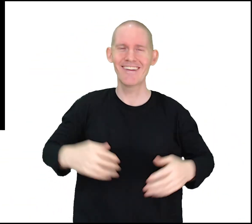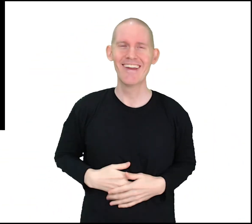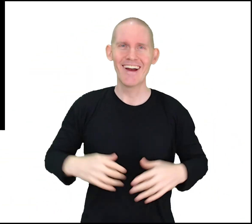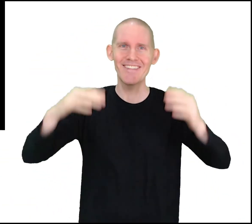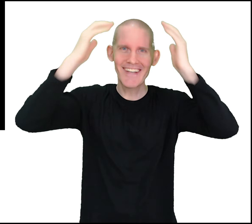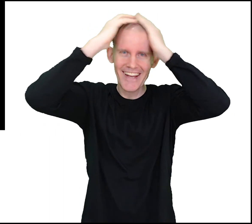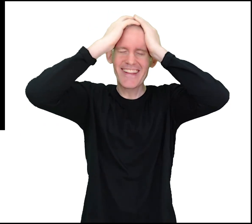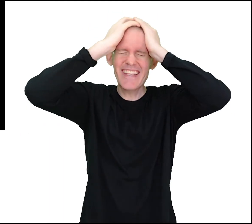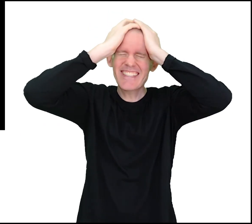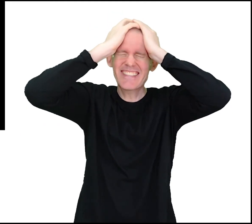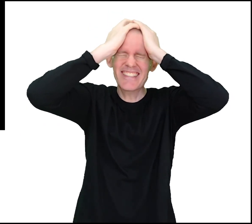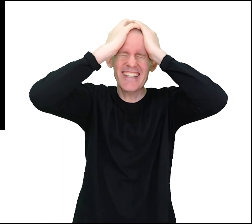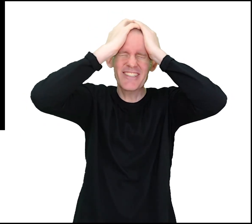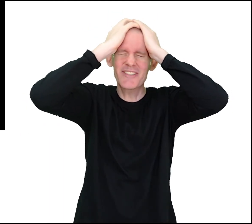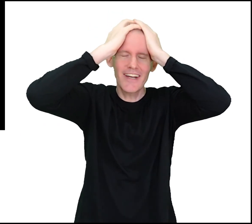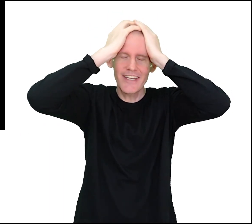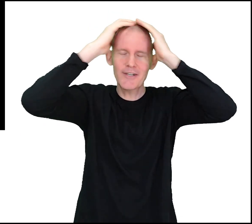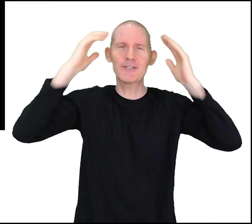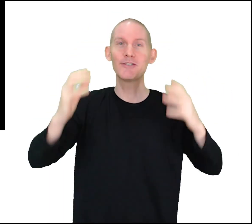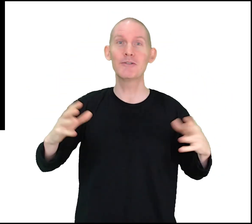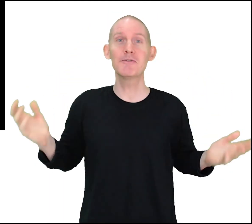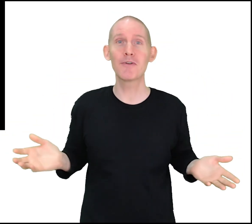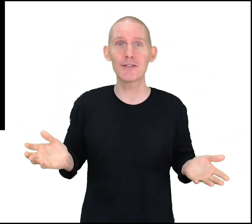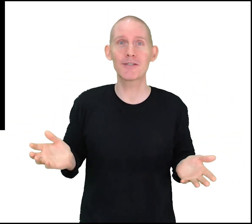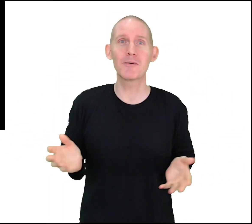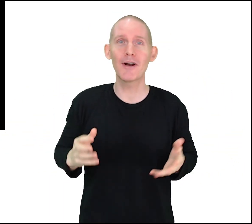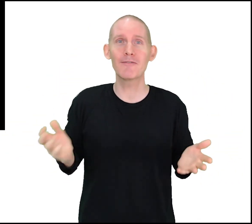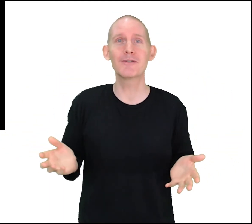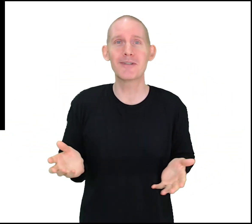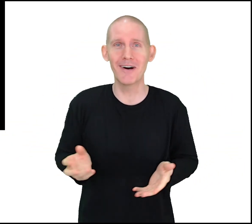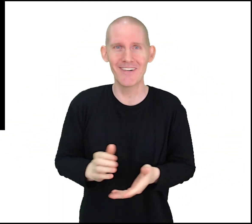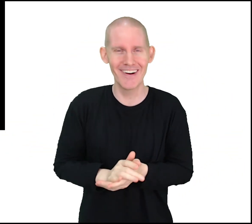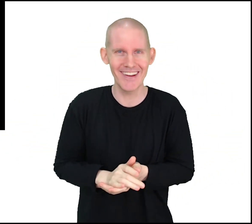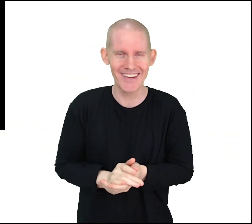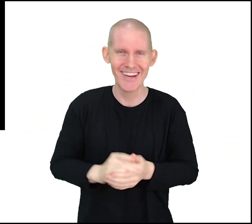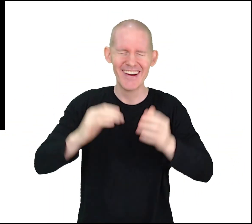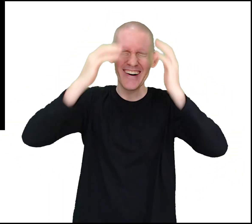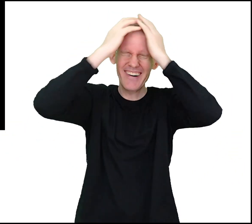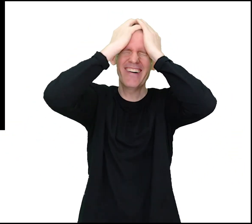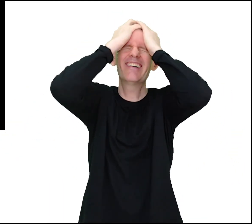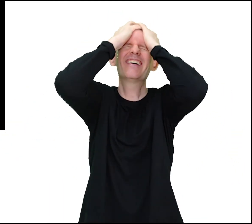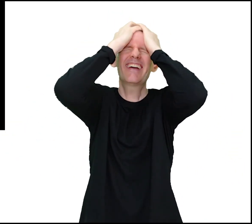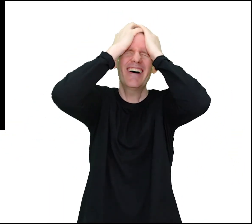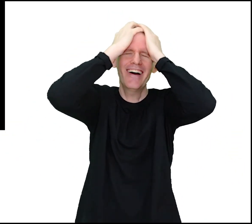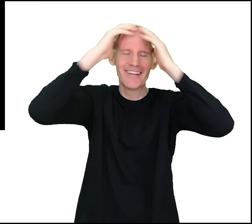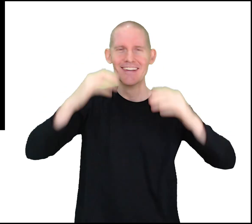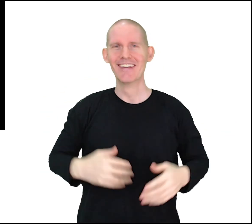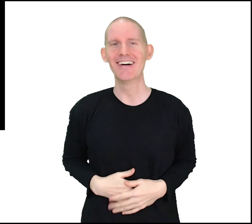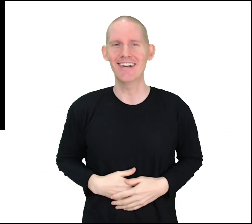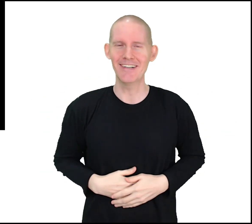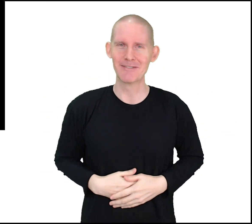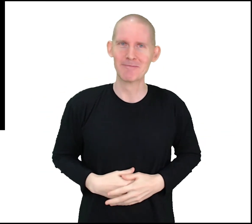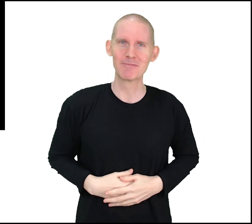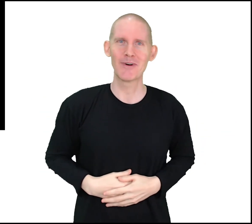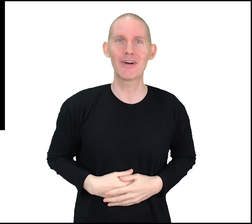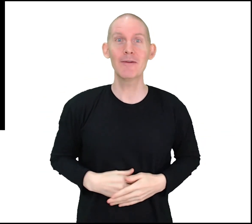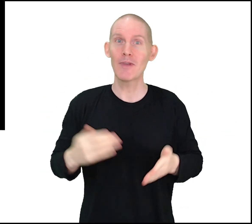I mean, these signals right here are just universal wherever you go, right? Oh my God. Okay,